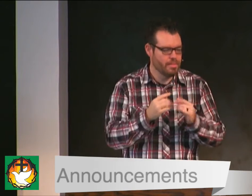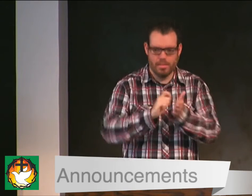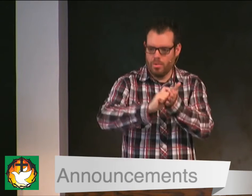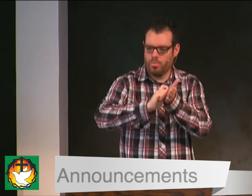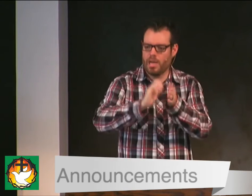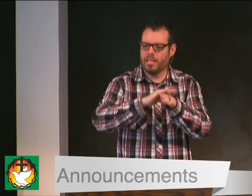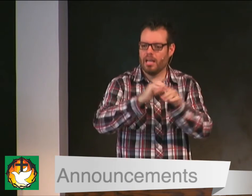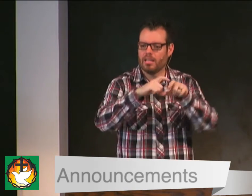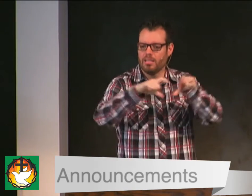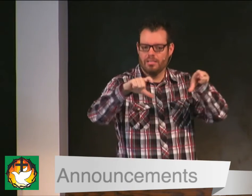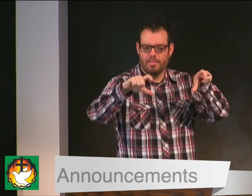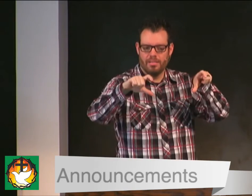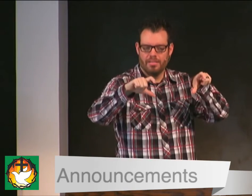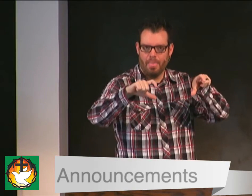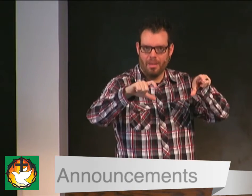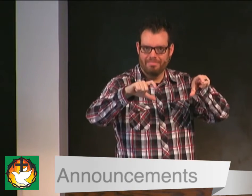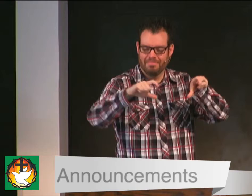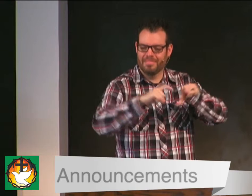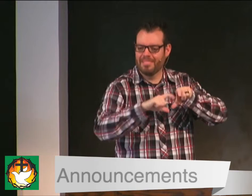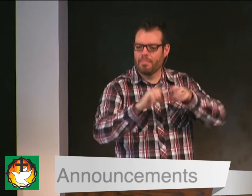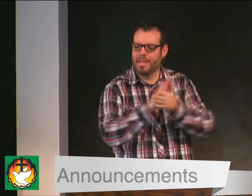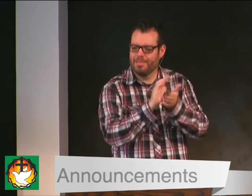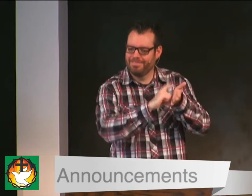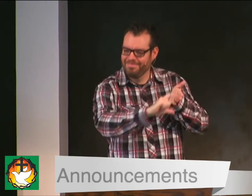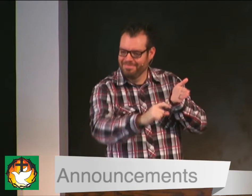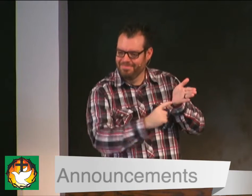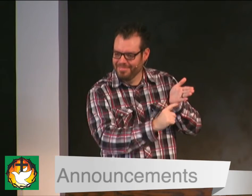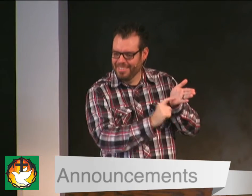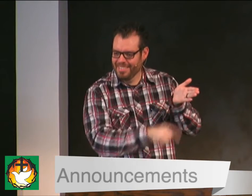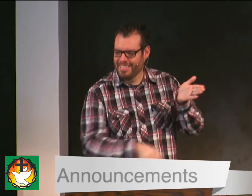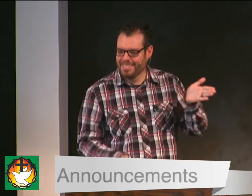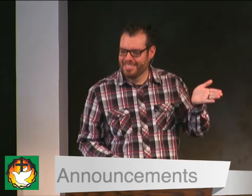Camp, write it on the paper.